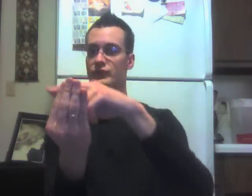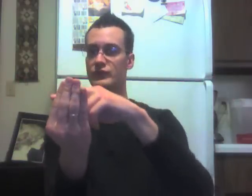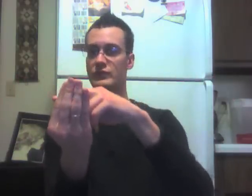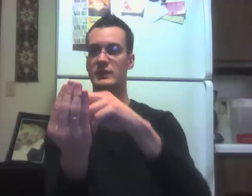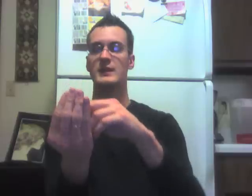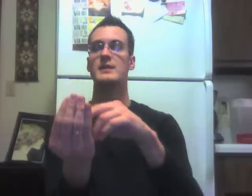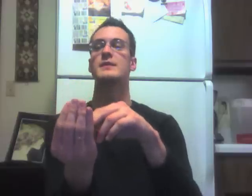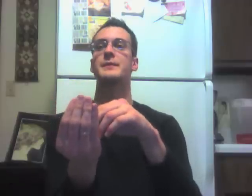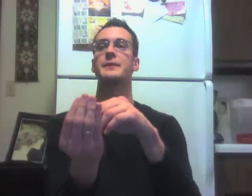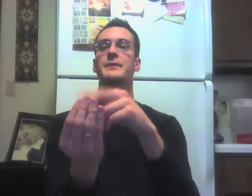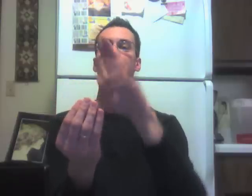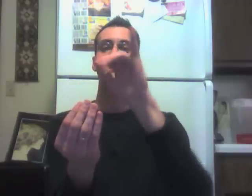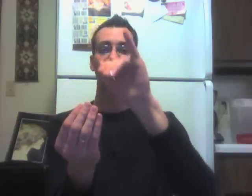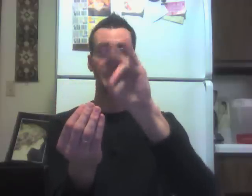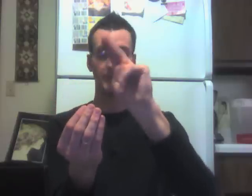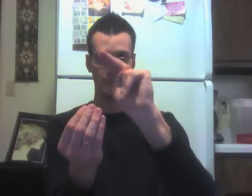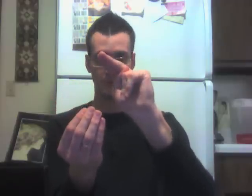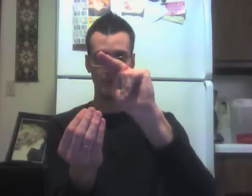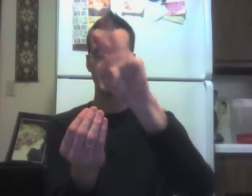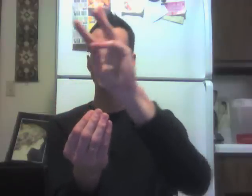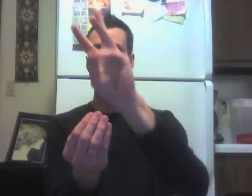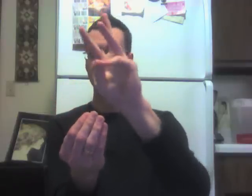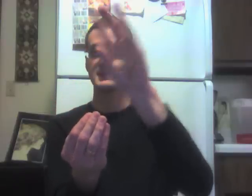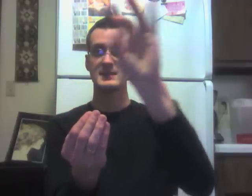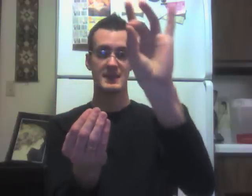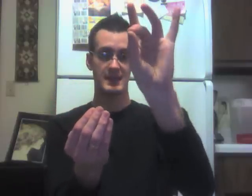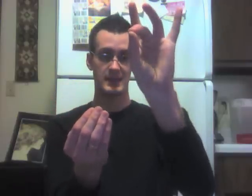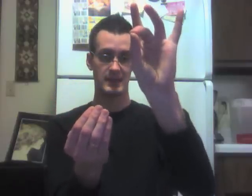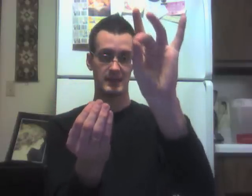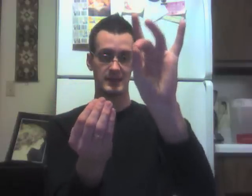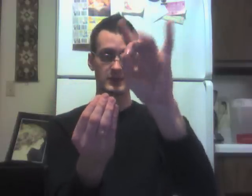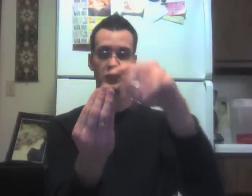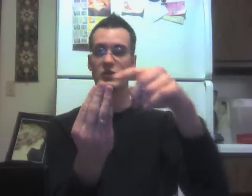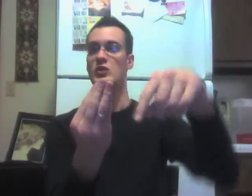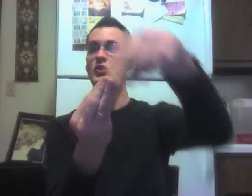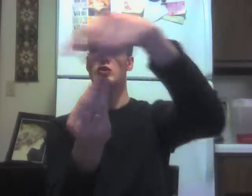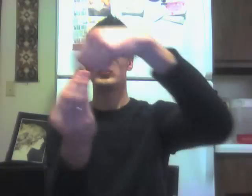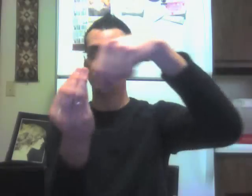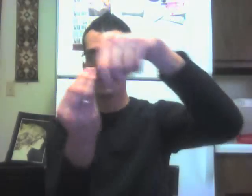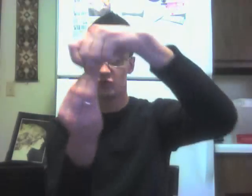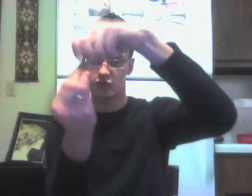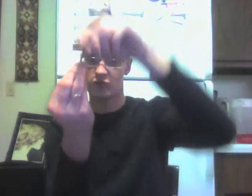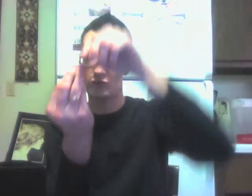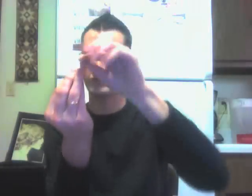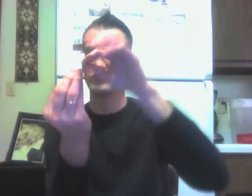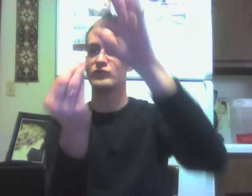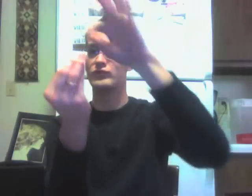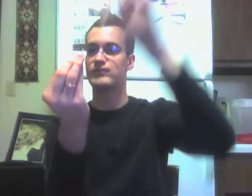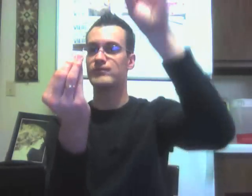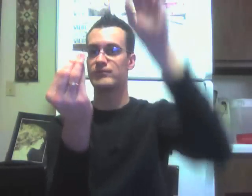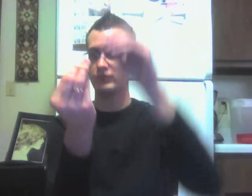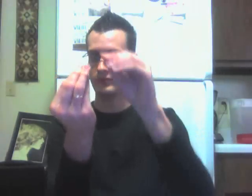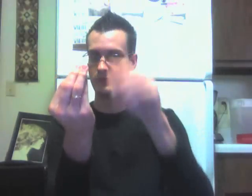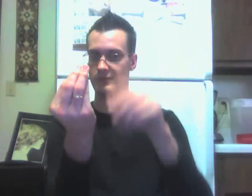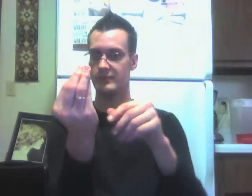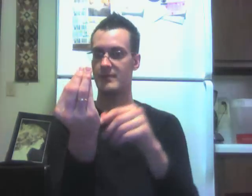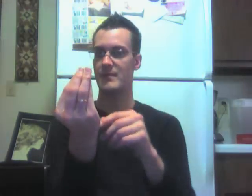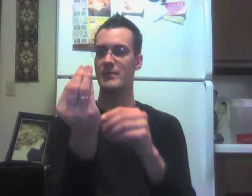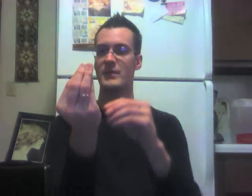6 to 8 inches. The canes should be tied together as much as possible, and the soil should be mounted